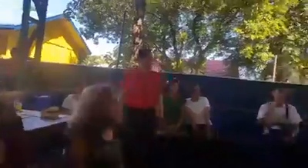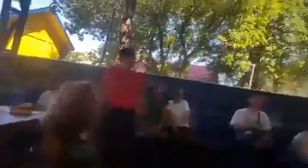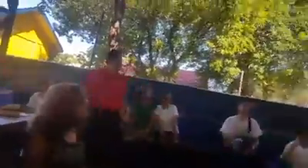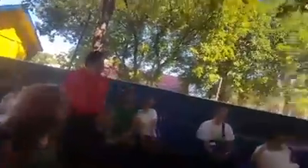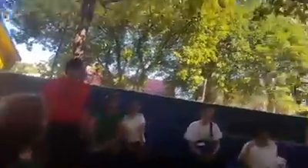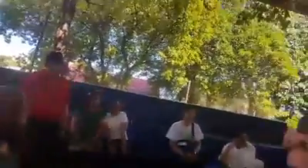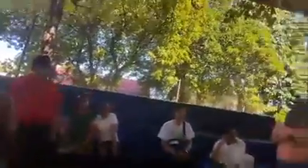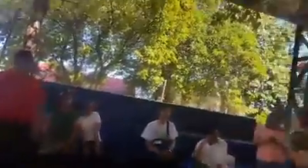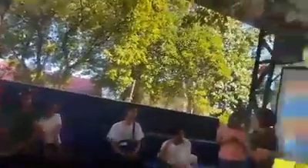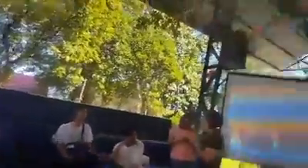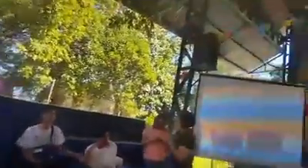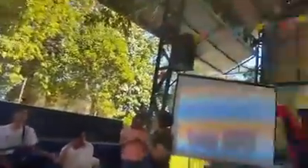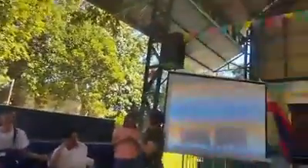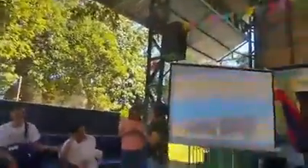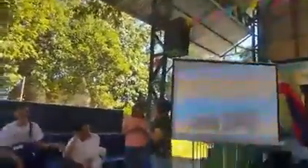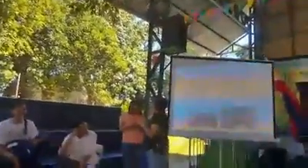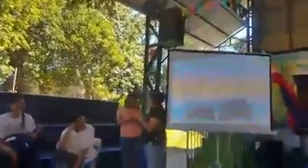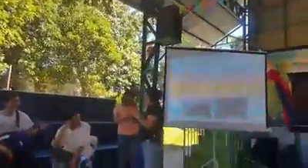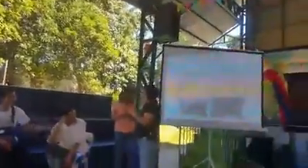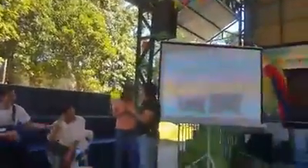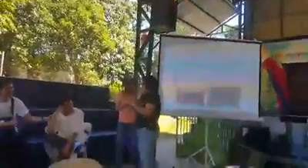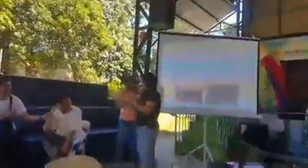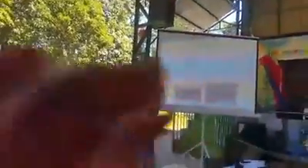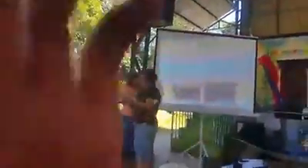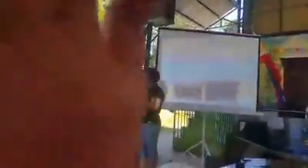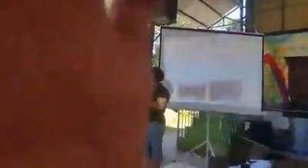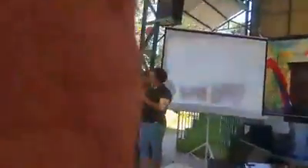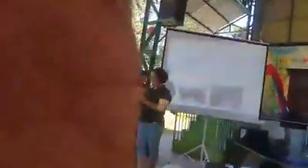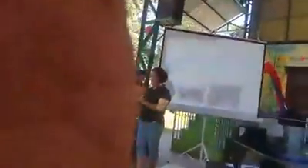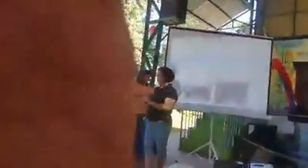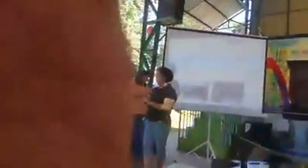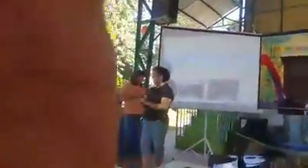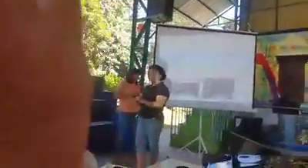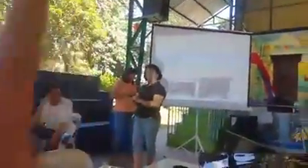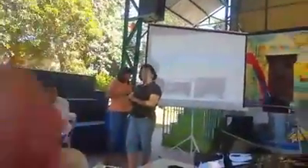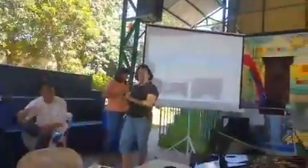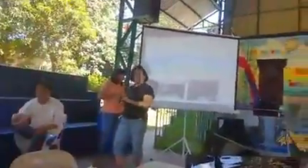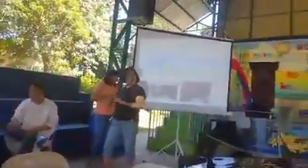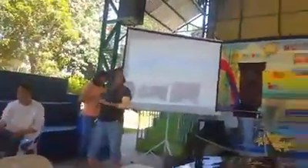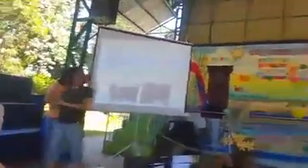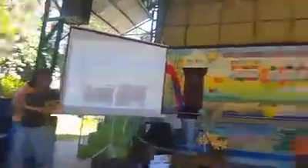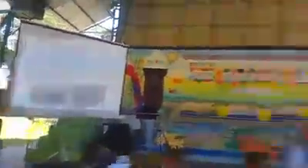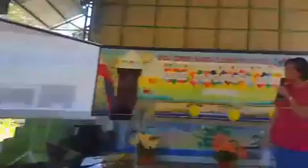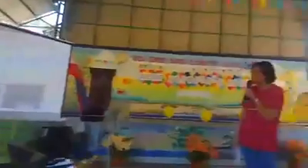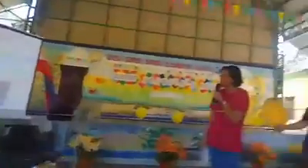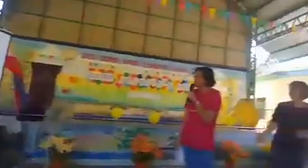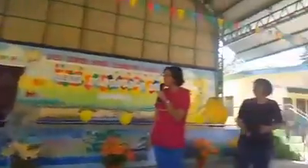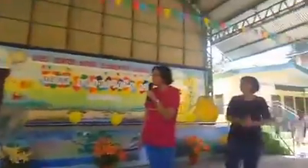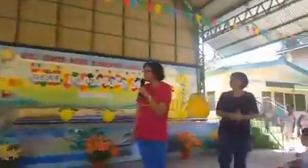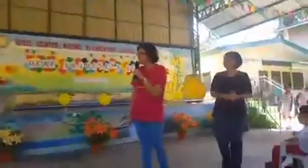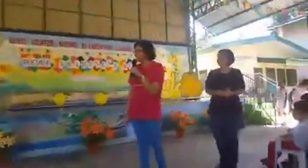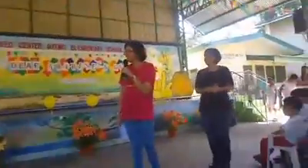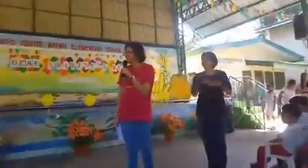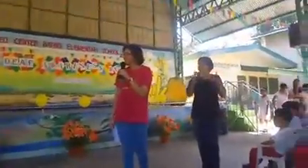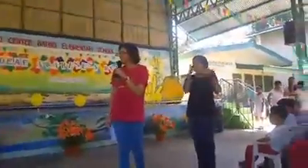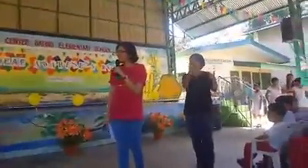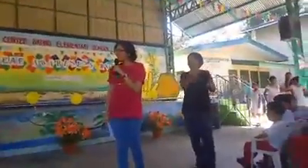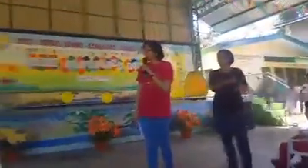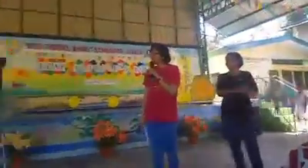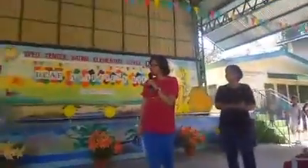And later on, magpakilala kayo. Okay? Introduce yourself. Alright. Moving forward.